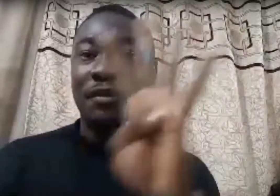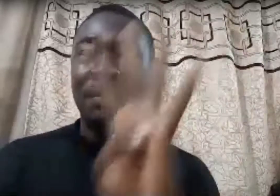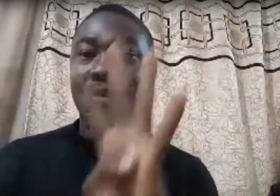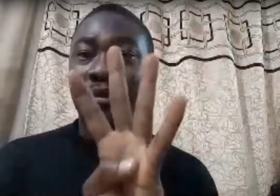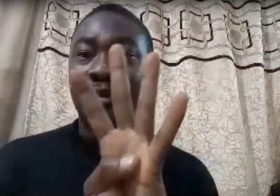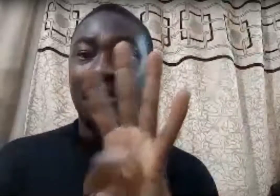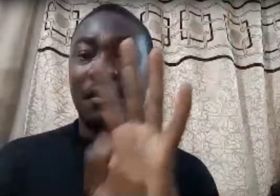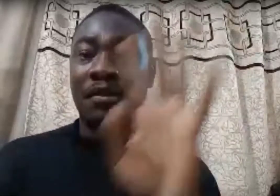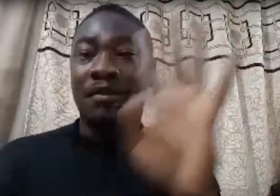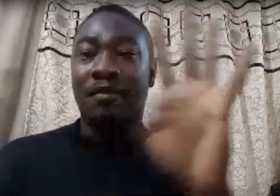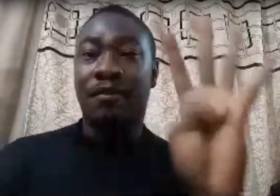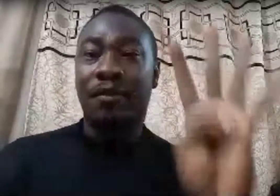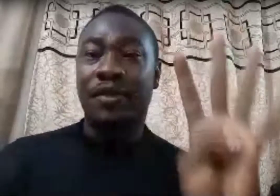45.